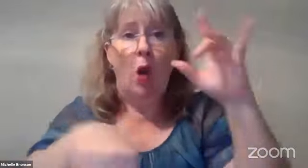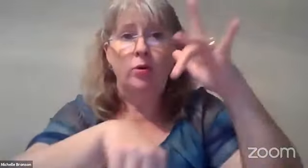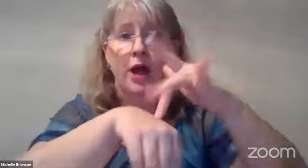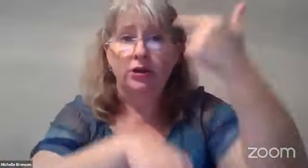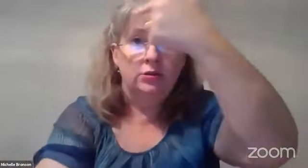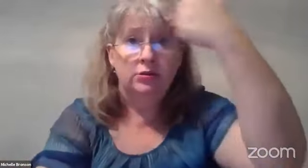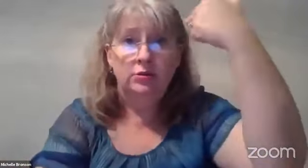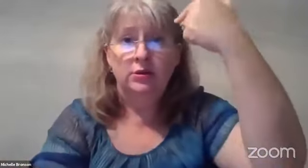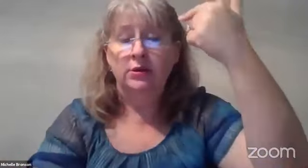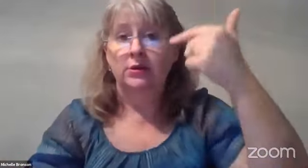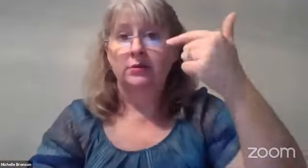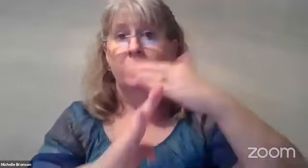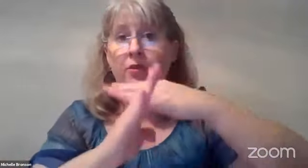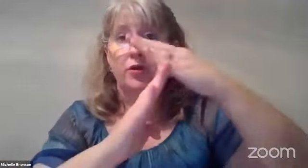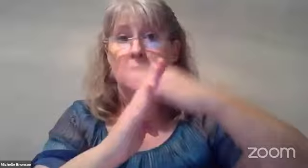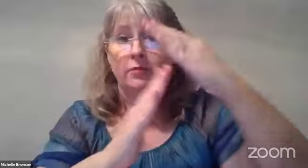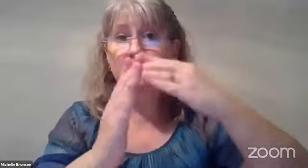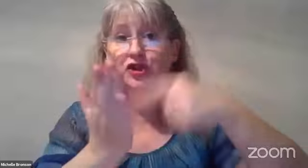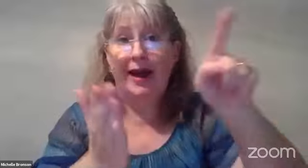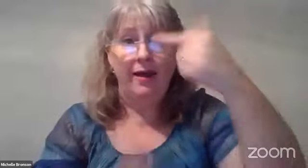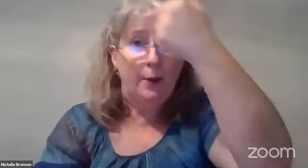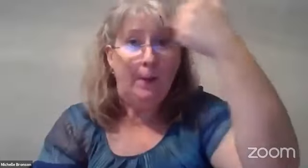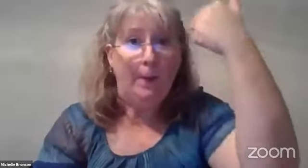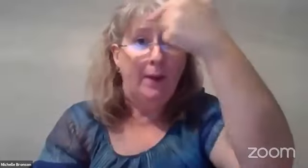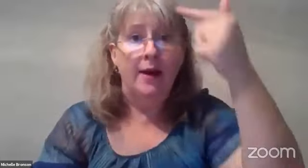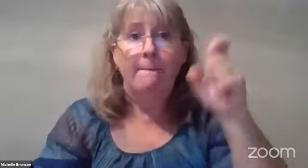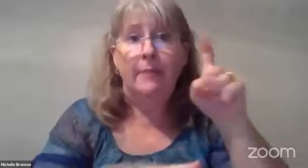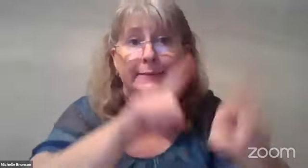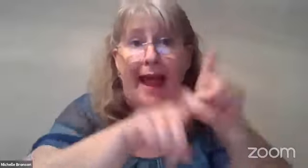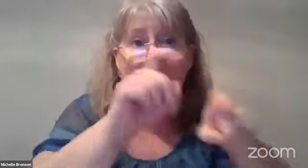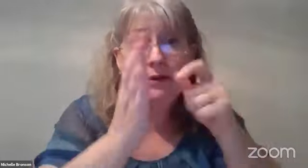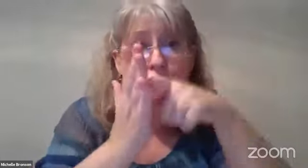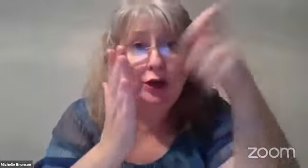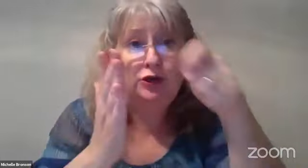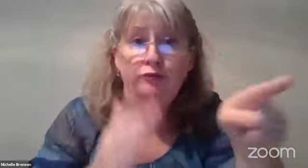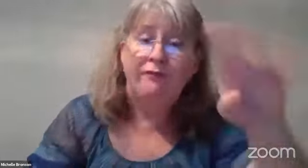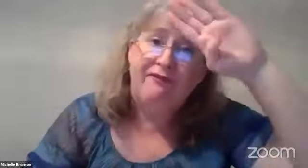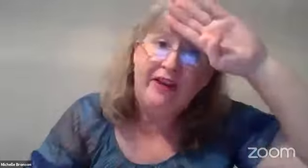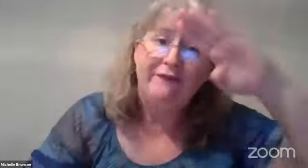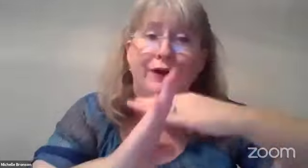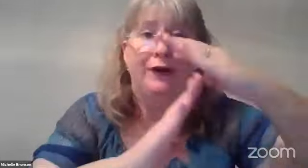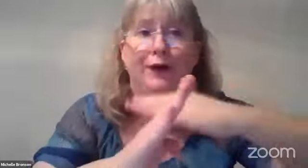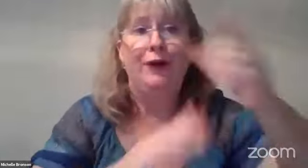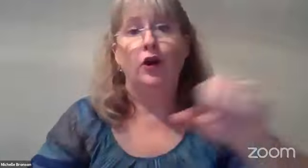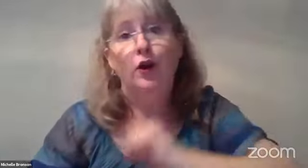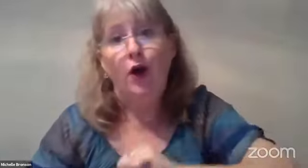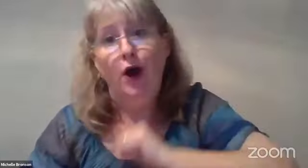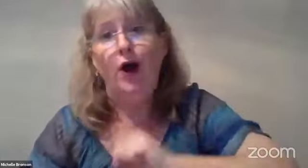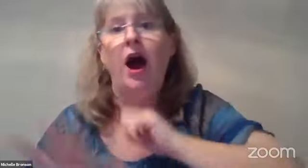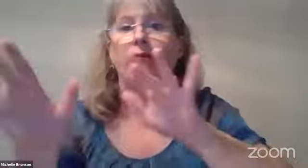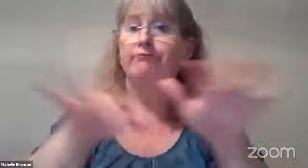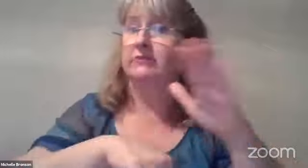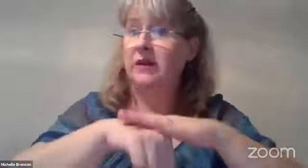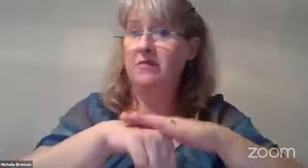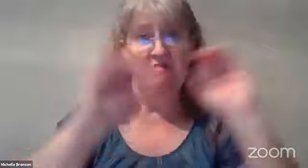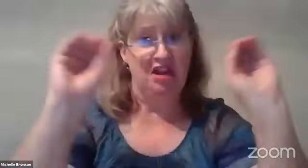appointment. And again, we are buying no touch thermometers. We will be having a questionnaire for them. Have you had